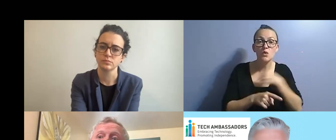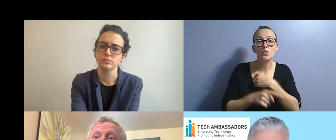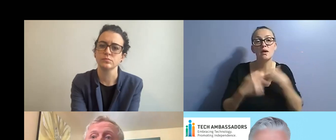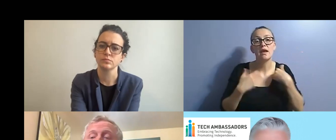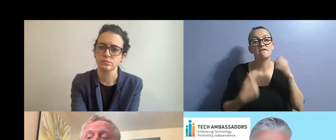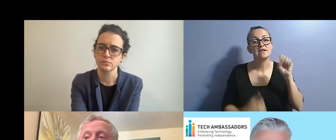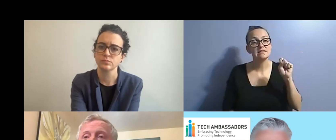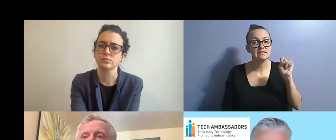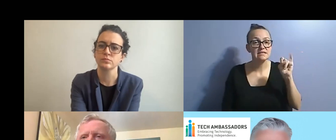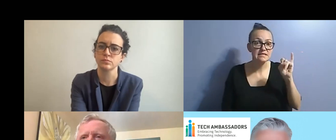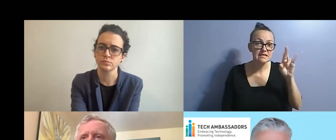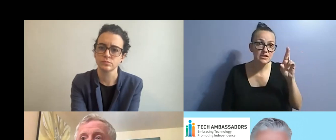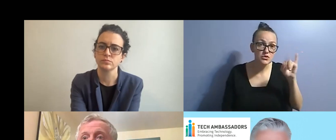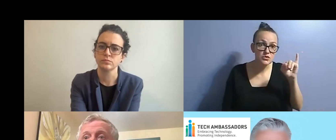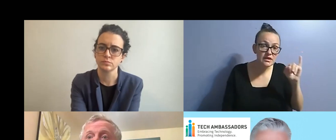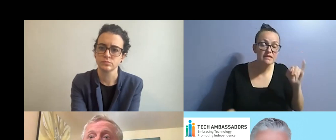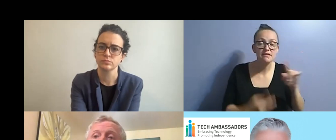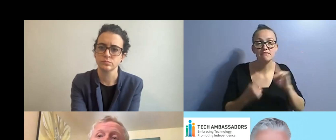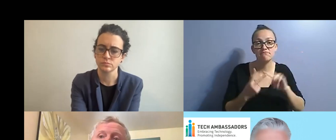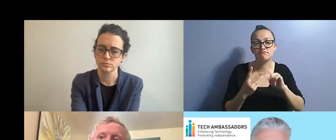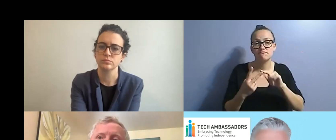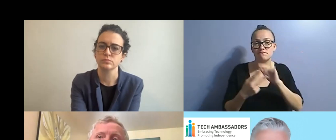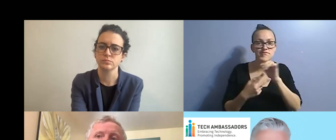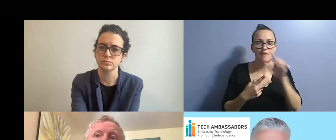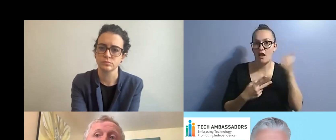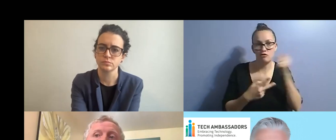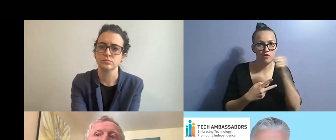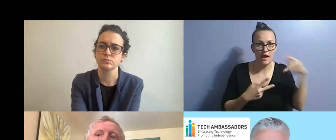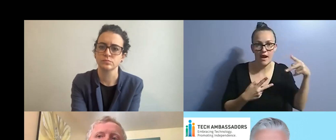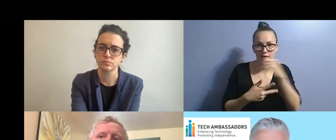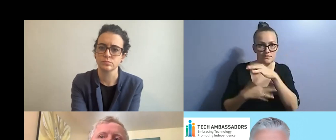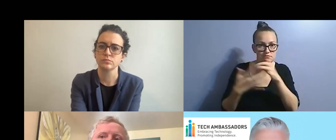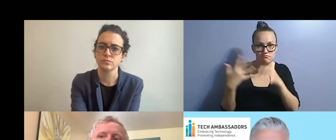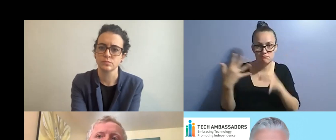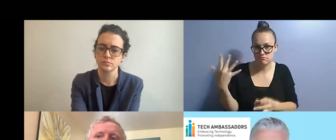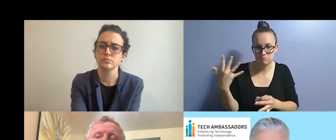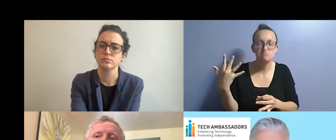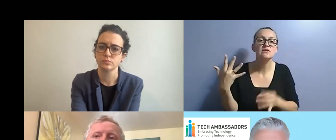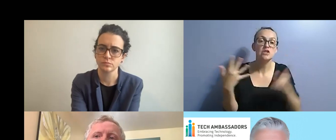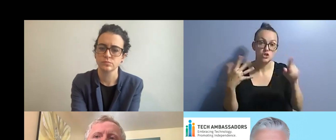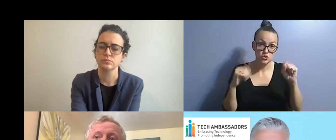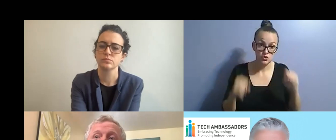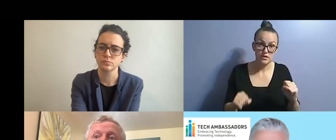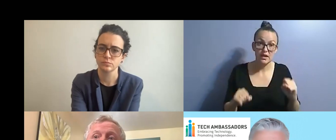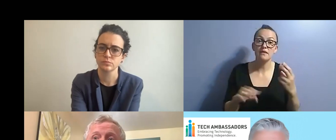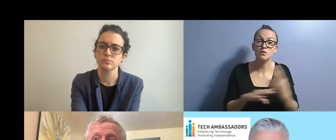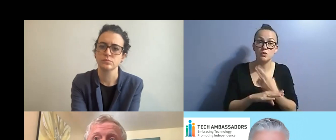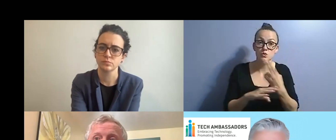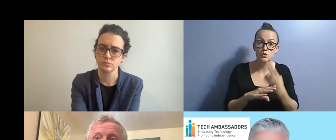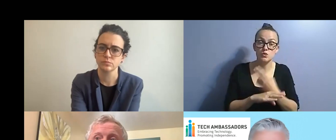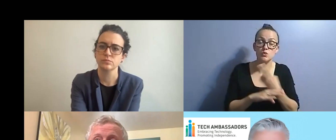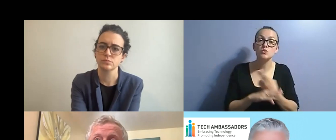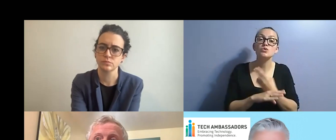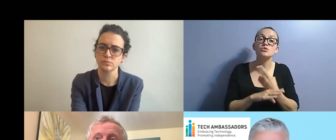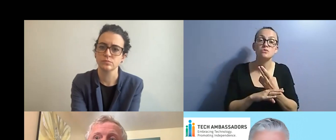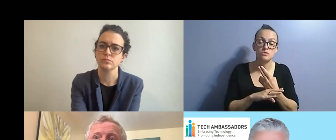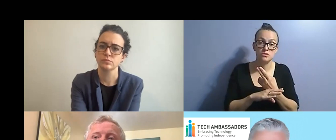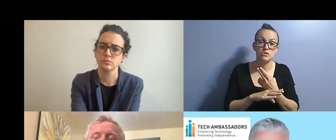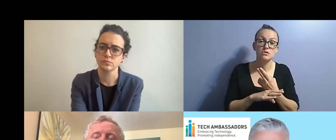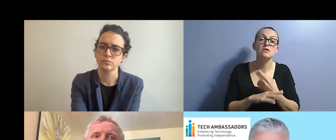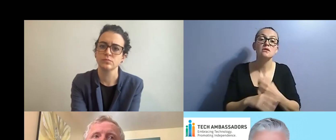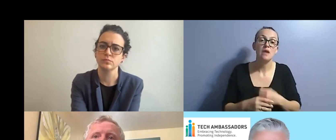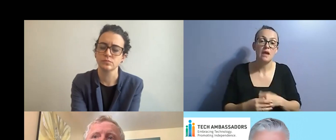these other apps on your phone that can be used through your cell phone service.